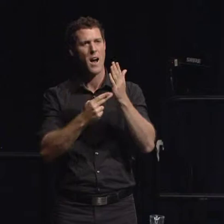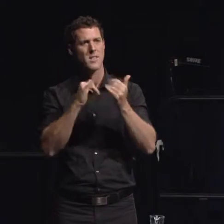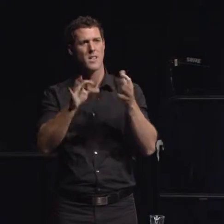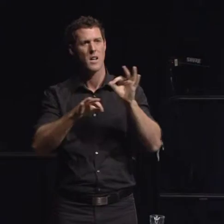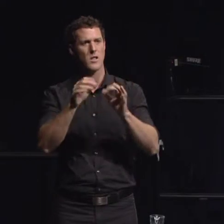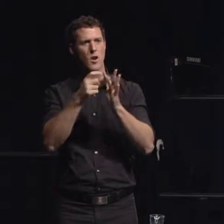Stockhausen.